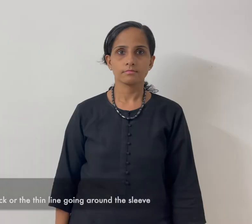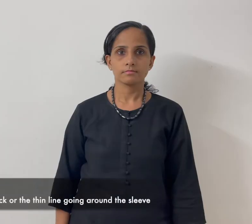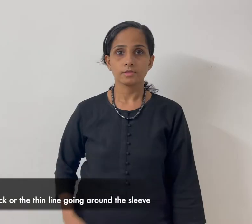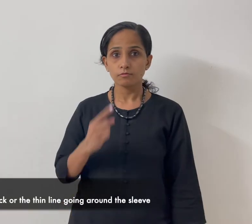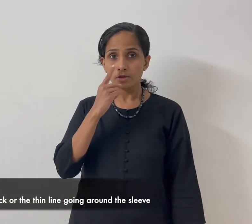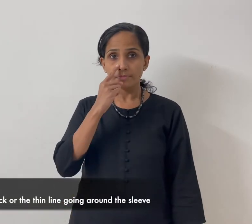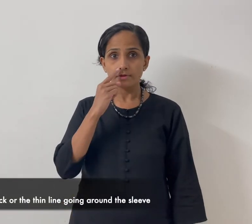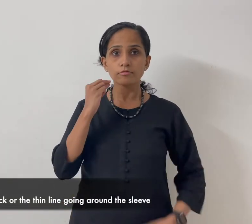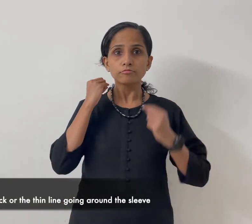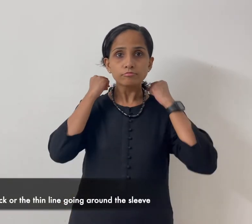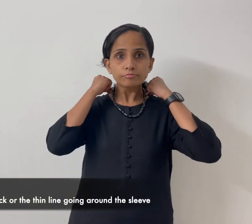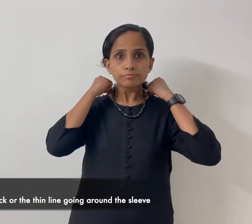Piping.